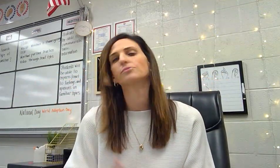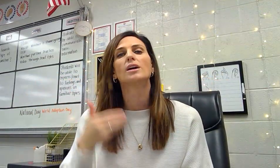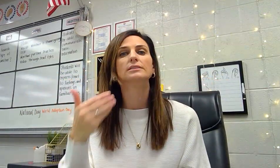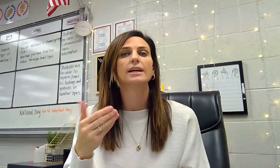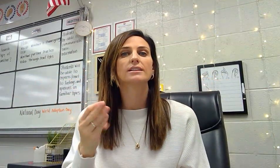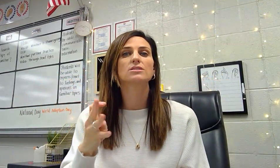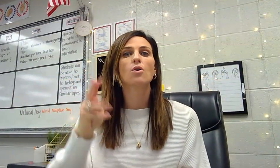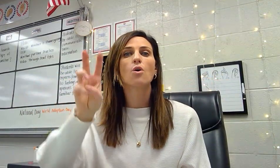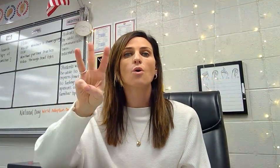Next,